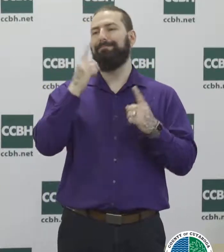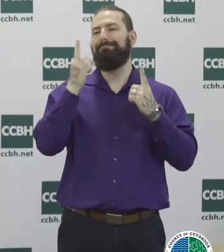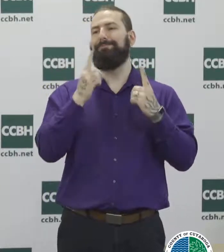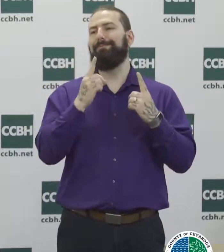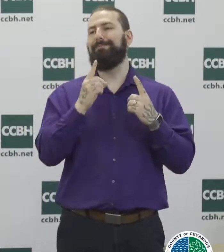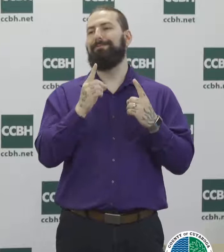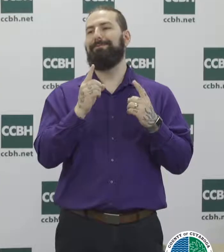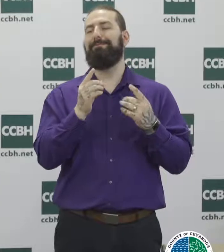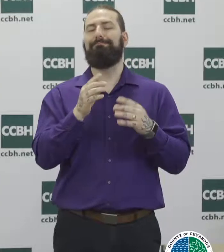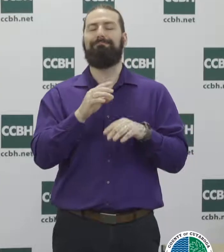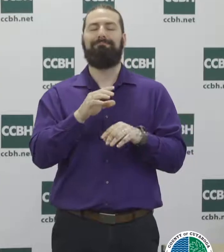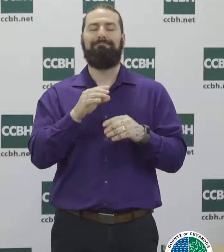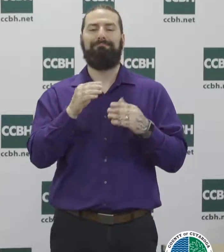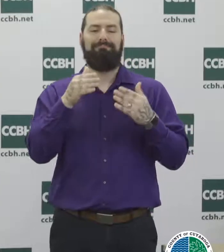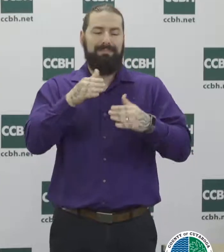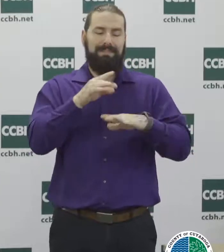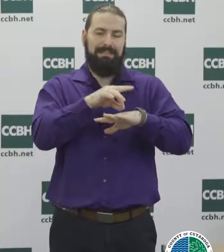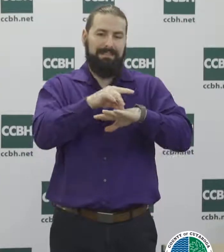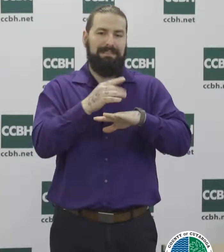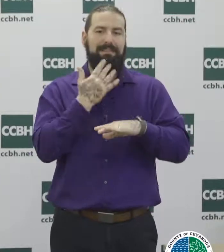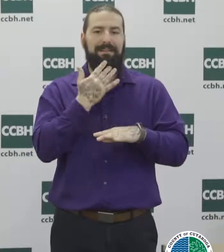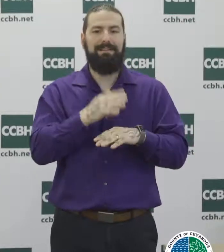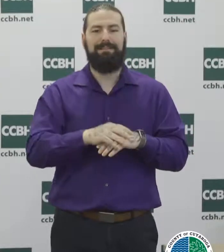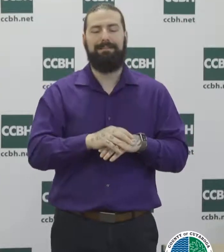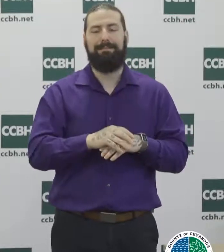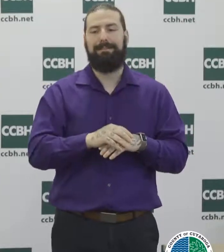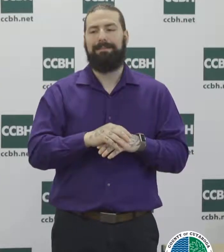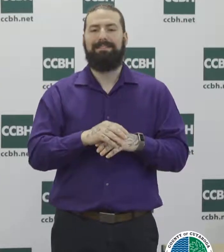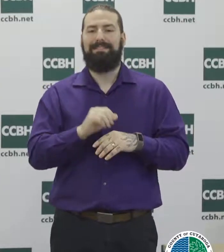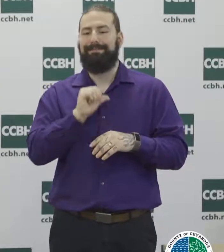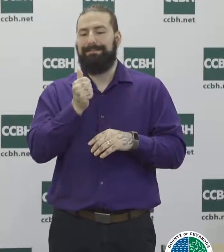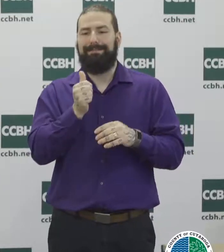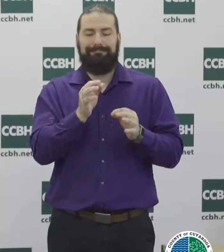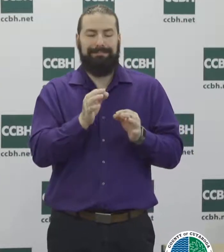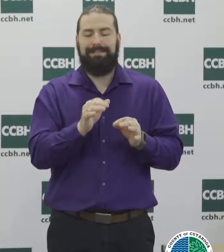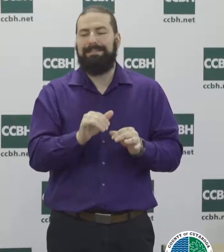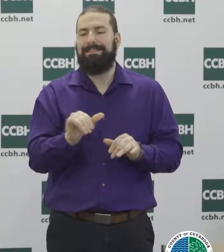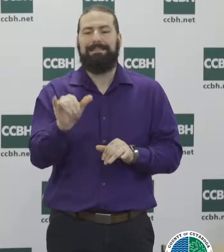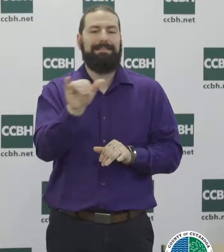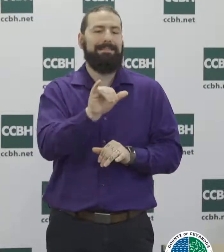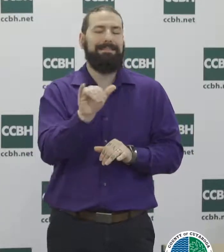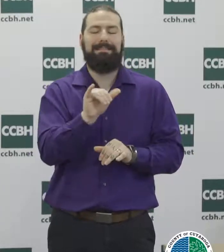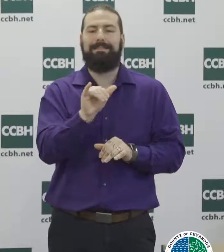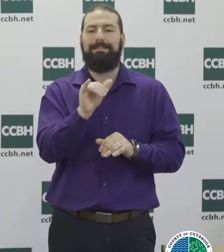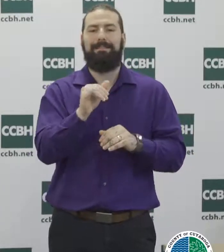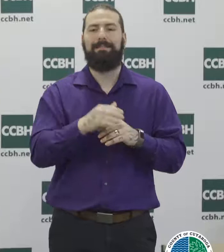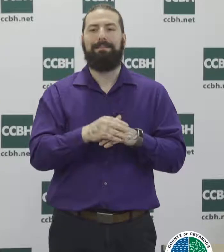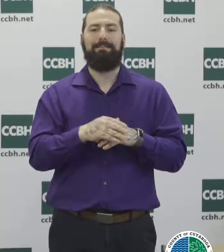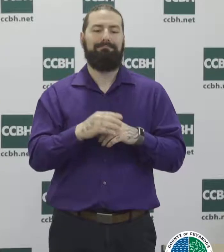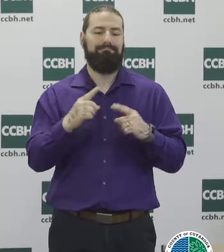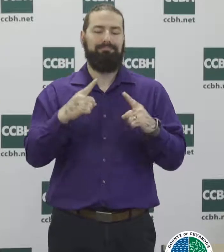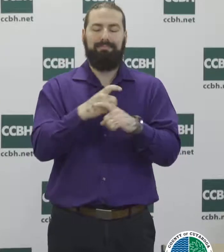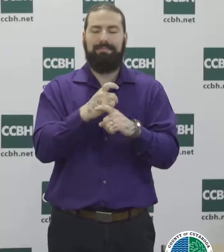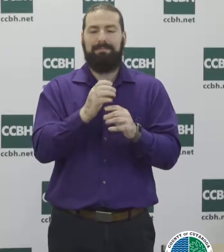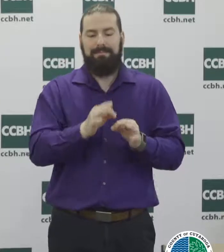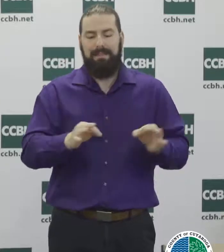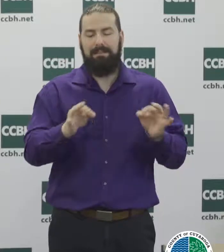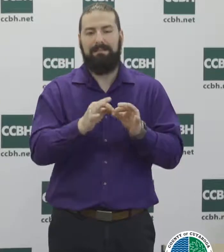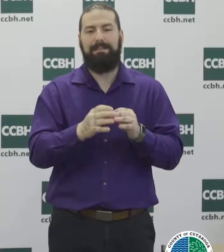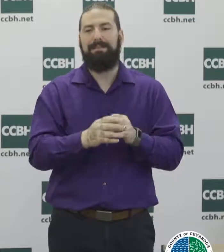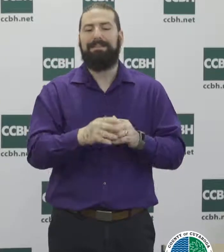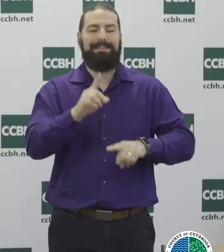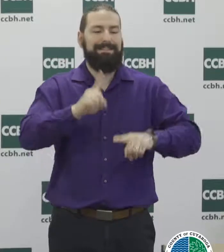who do. I can't explain the omnipresence of the weight of racism for people of color. It's always